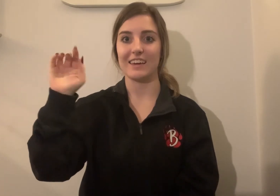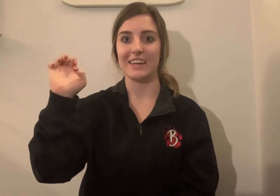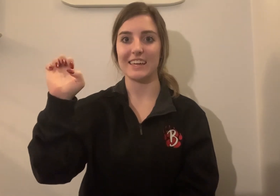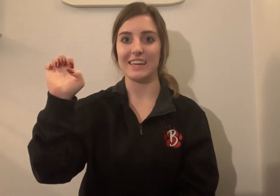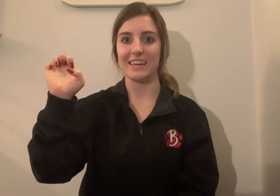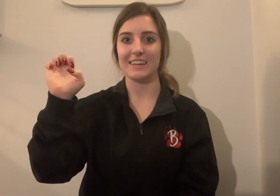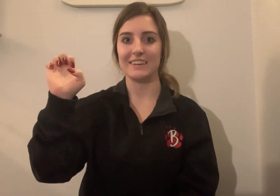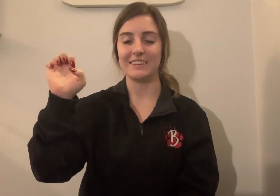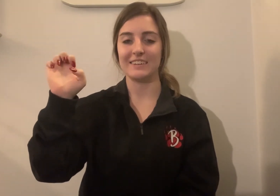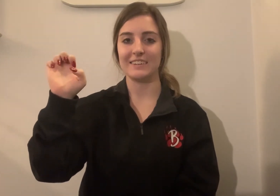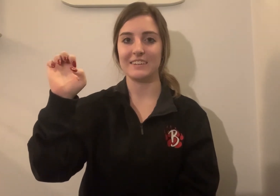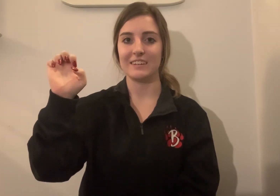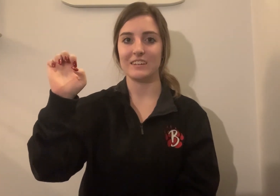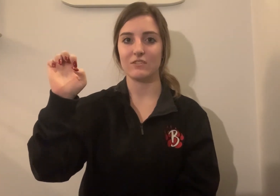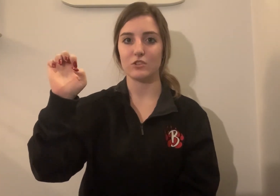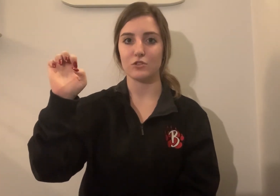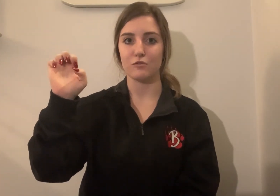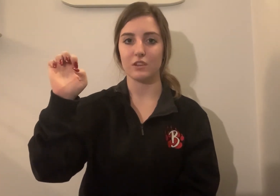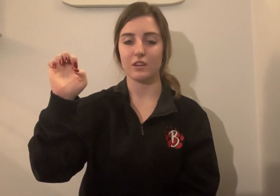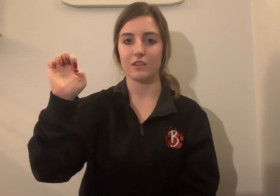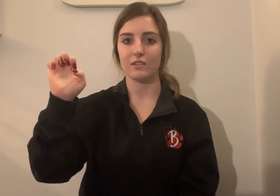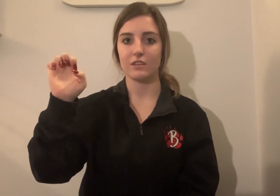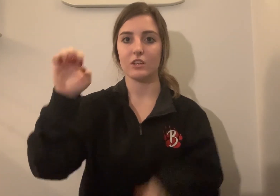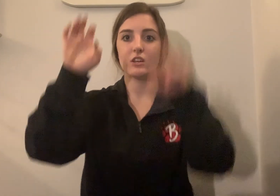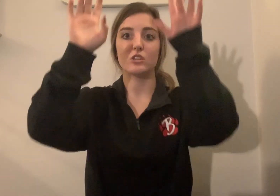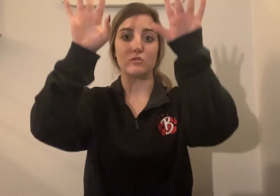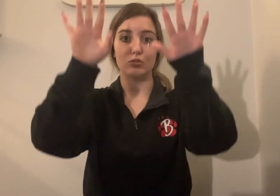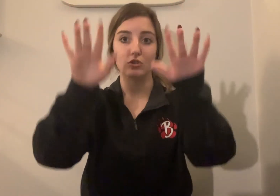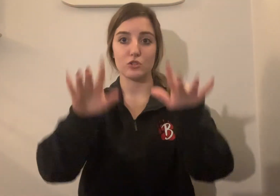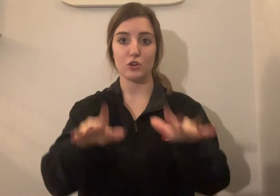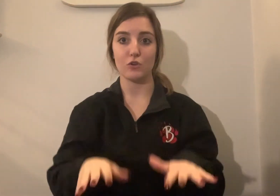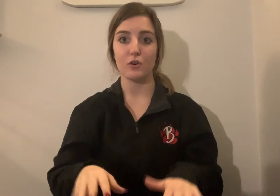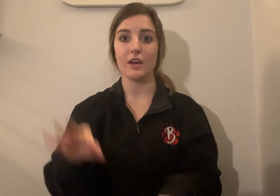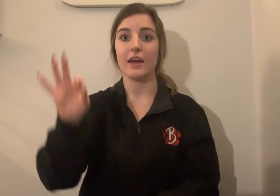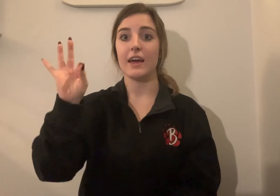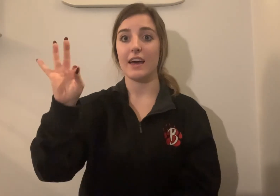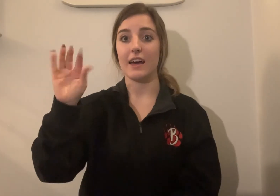F-L-A-K-E for snowflake. So snow,